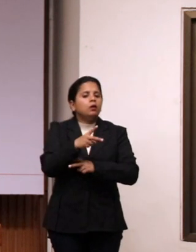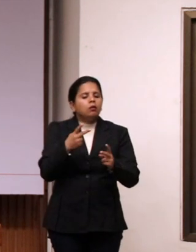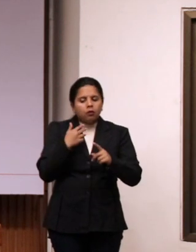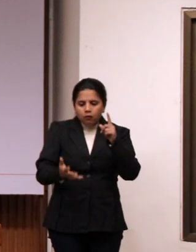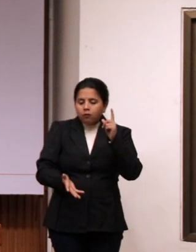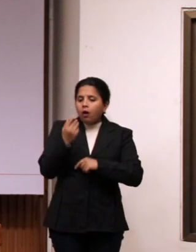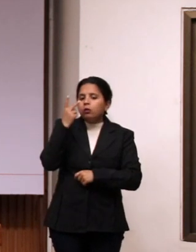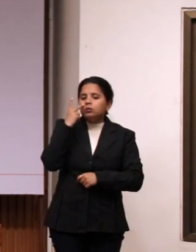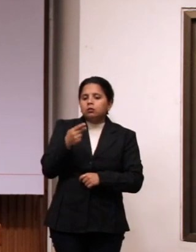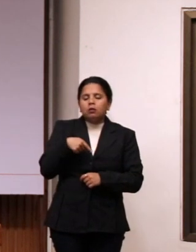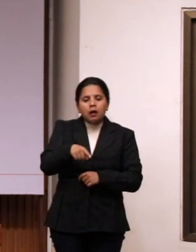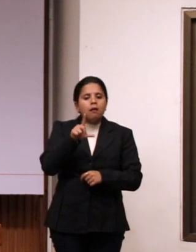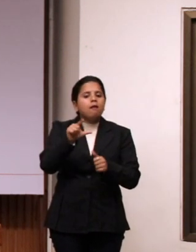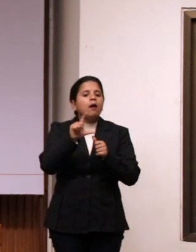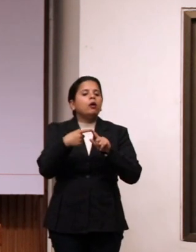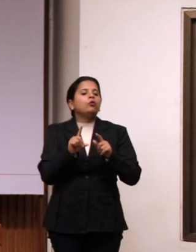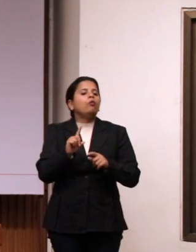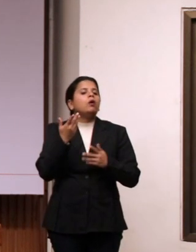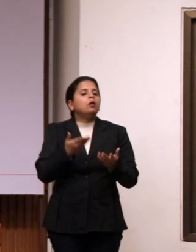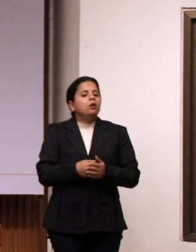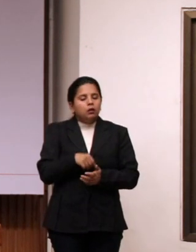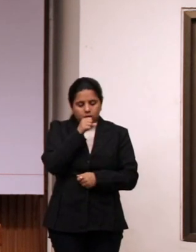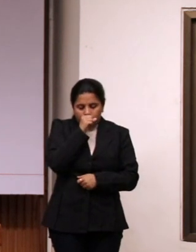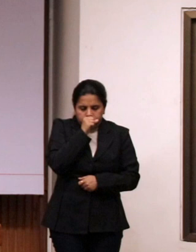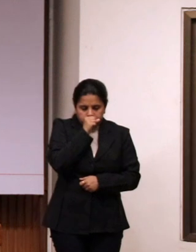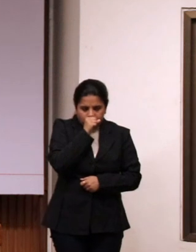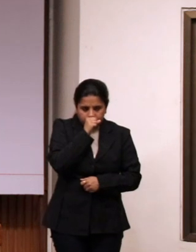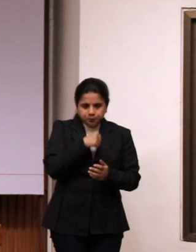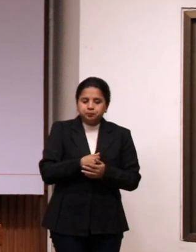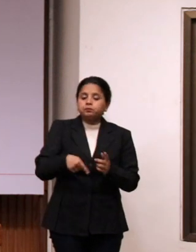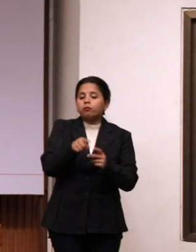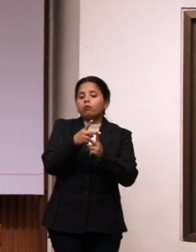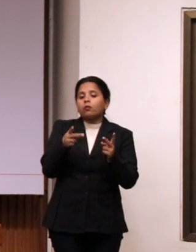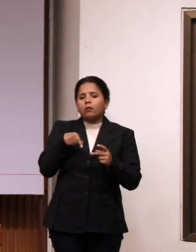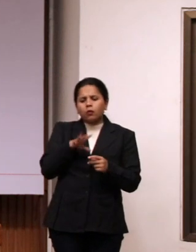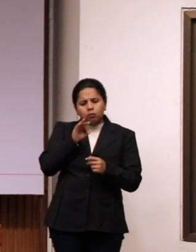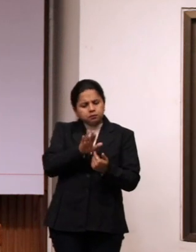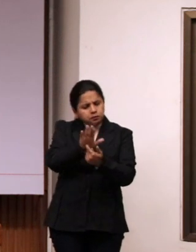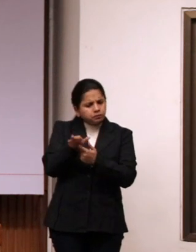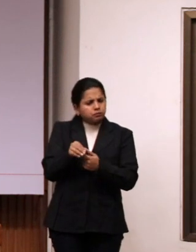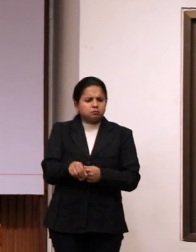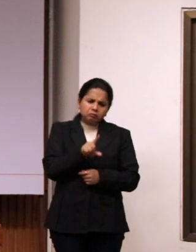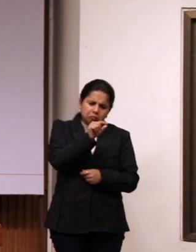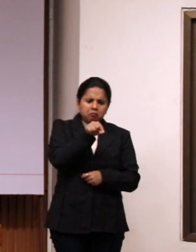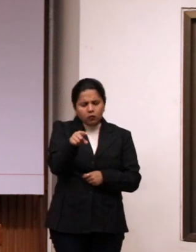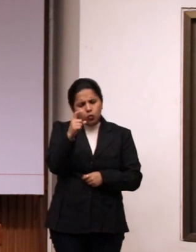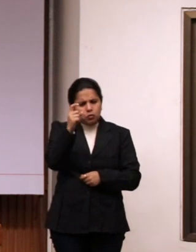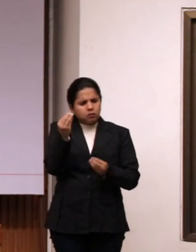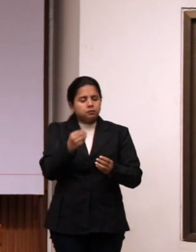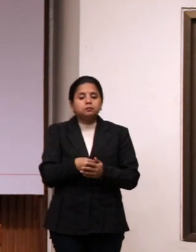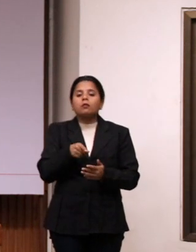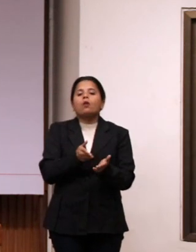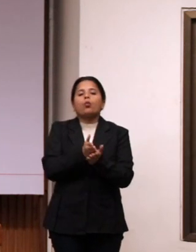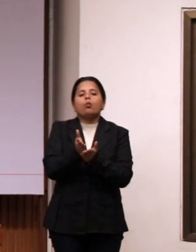found it is Leptoclova fusca, a grass which has capacity to reduce pH from 10 to 7. So these are the